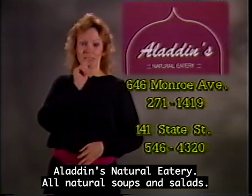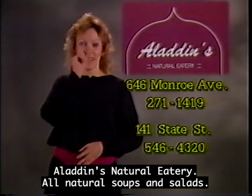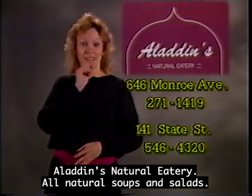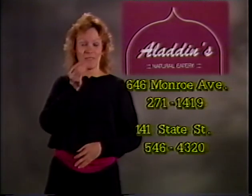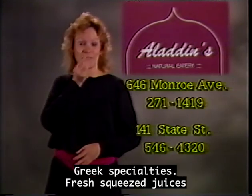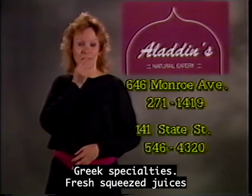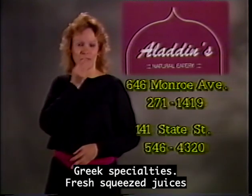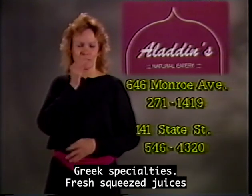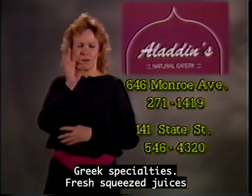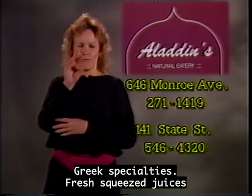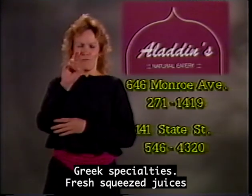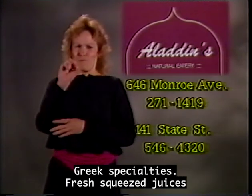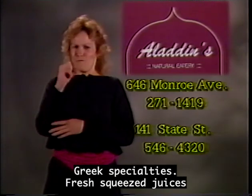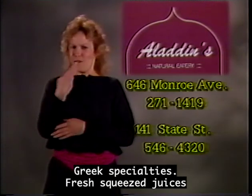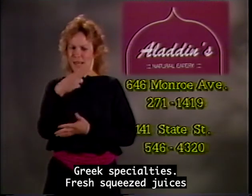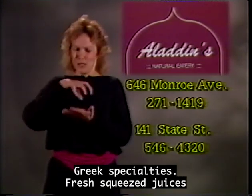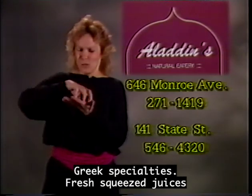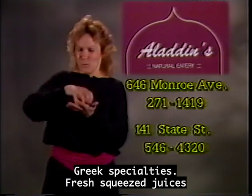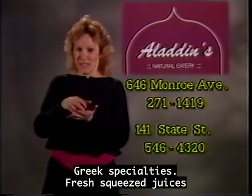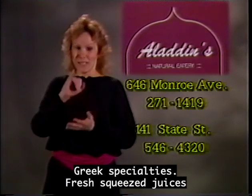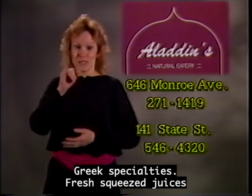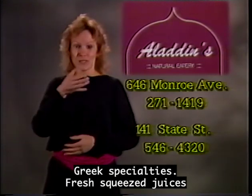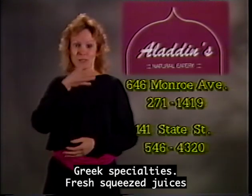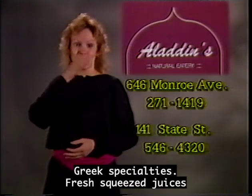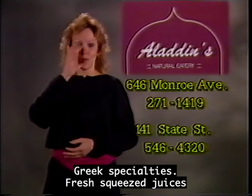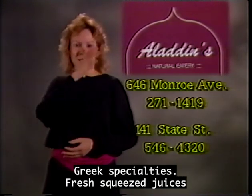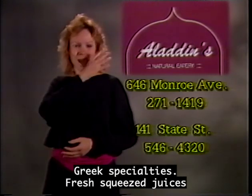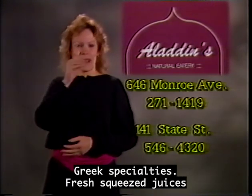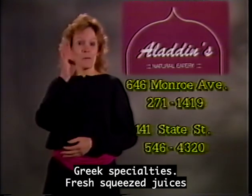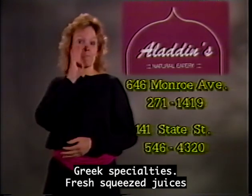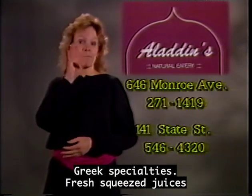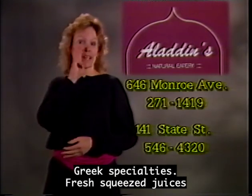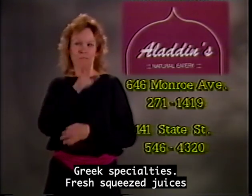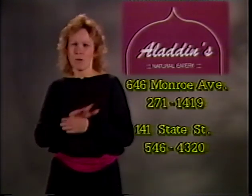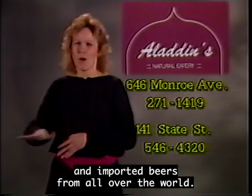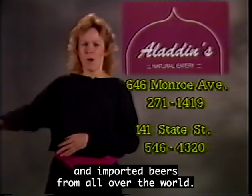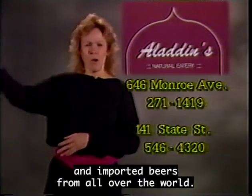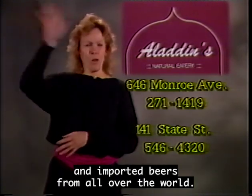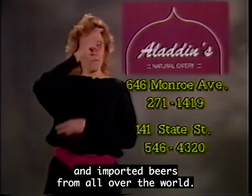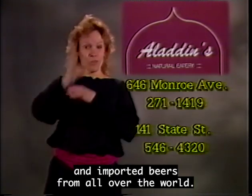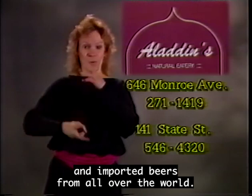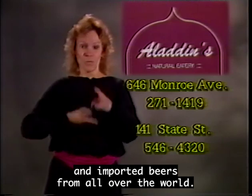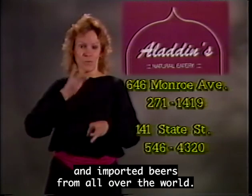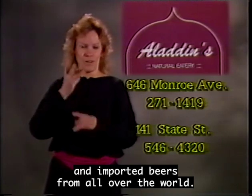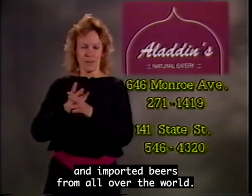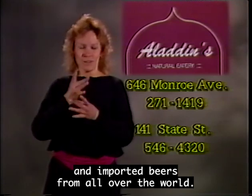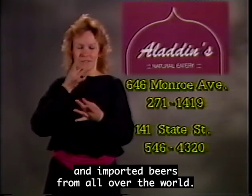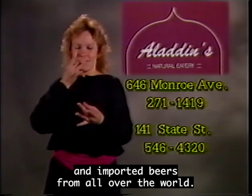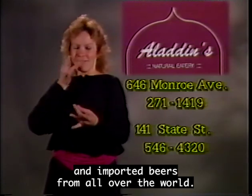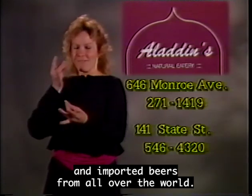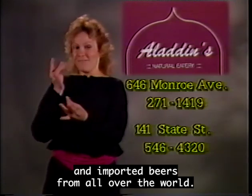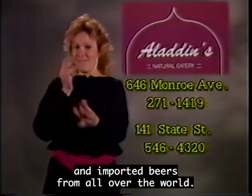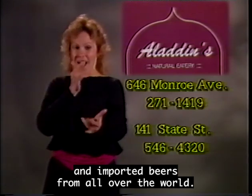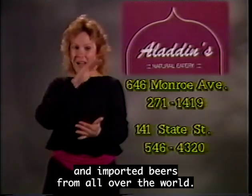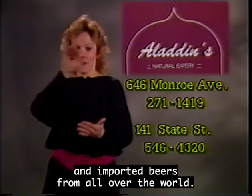salads. Greek specialties. Fresh squeezed juices and imported beers from all over the